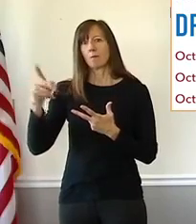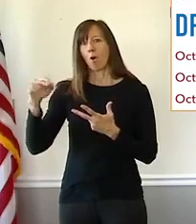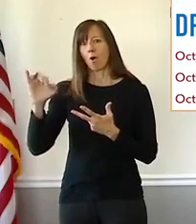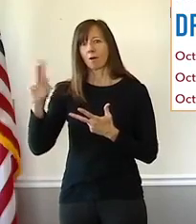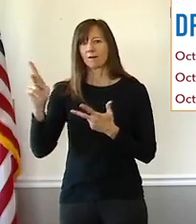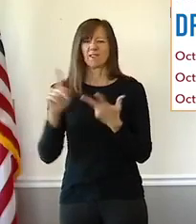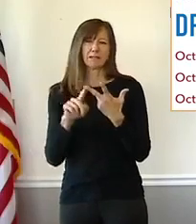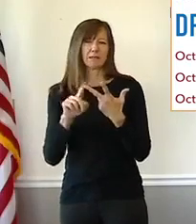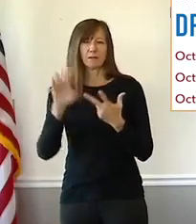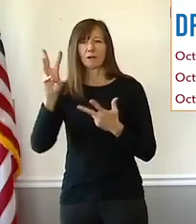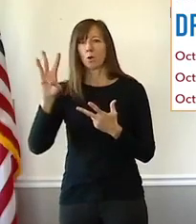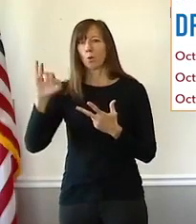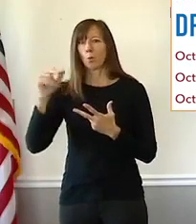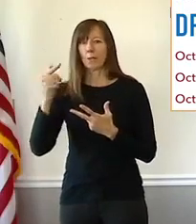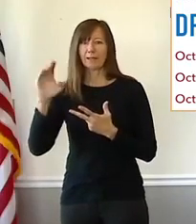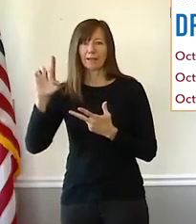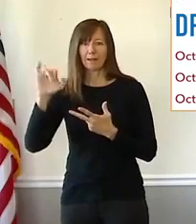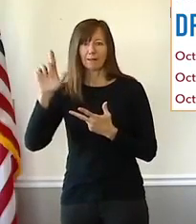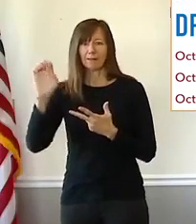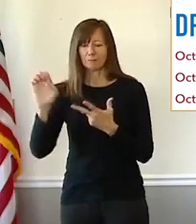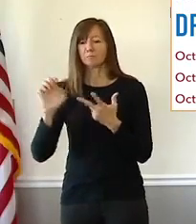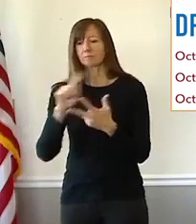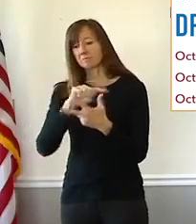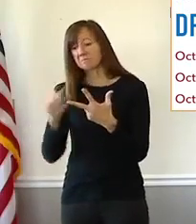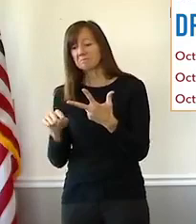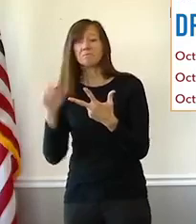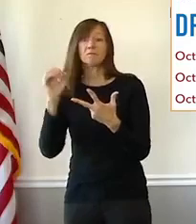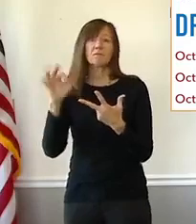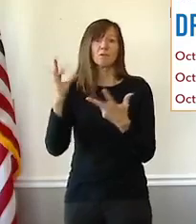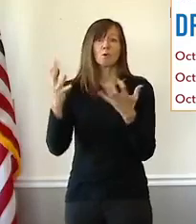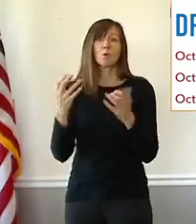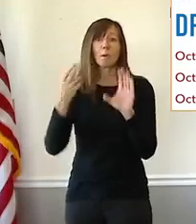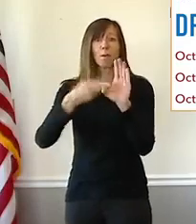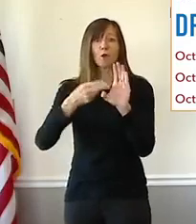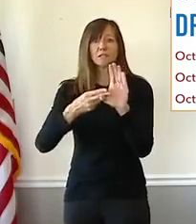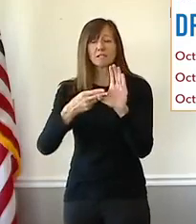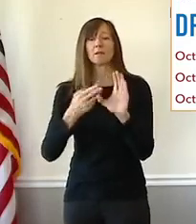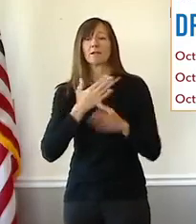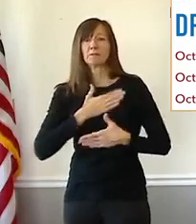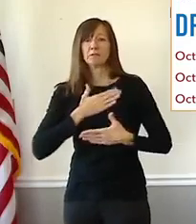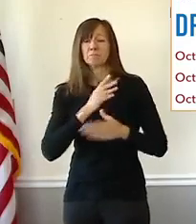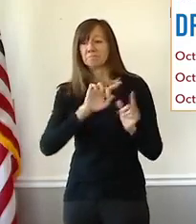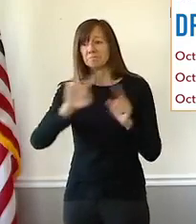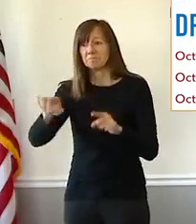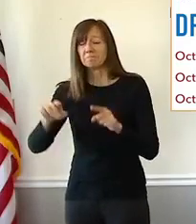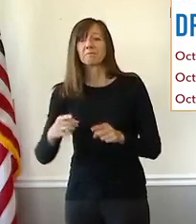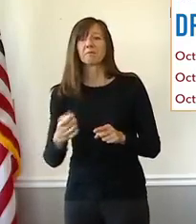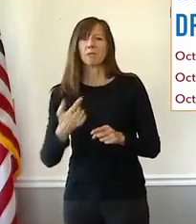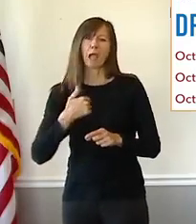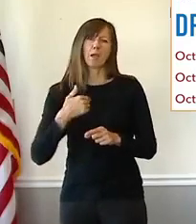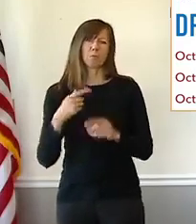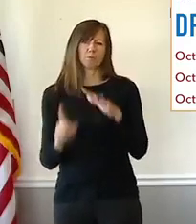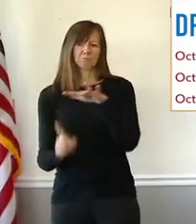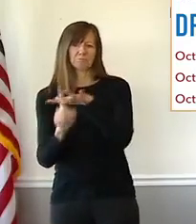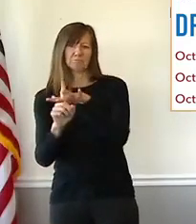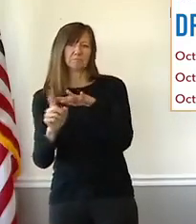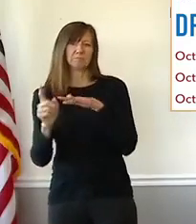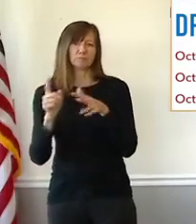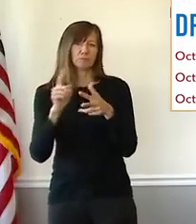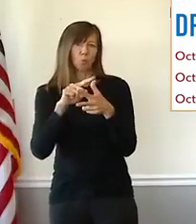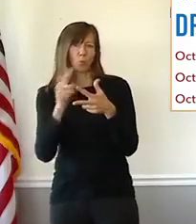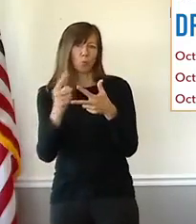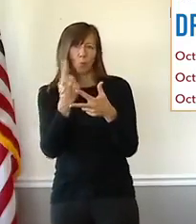Those are, please visit dutchessny.gov if you'd like to participate. I'll be at one or a couple of them to pull a few